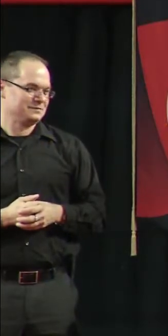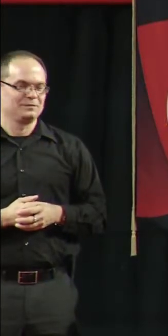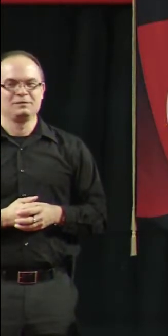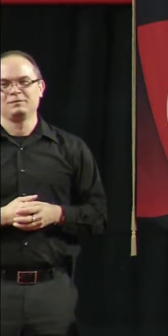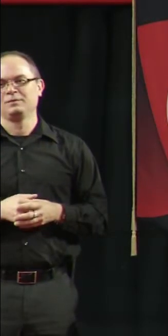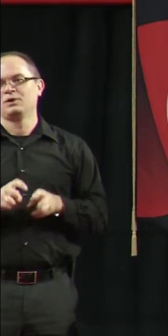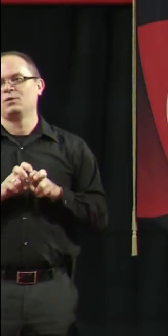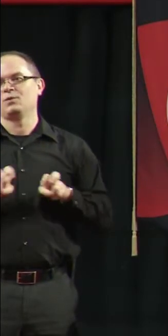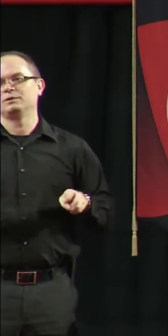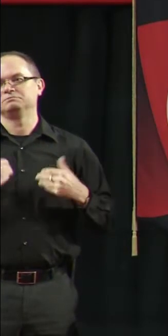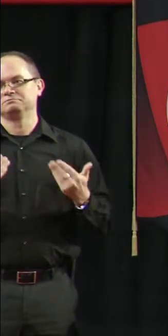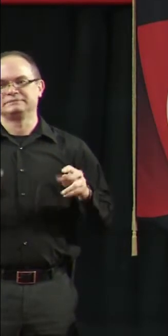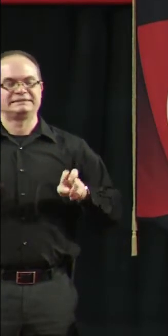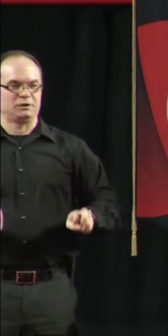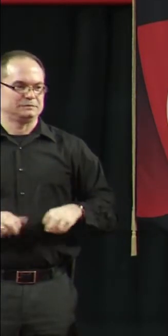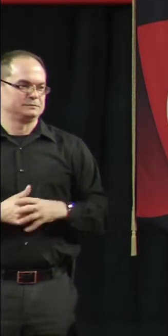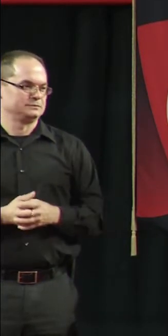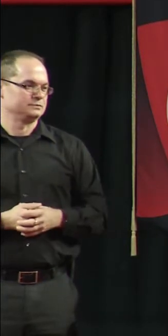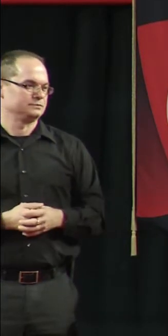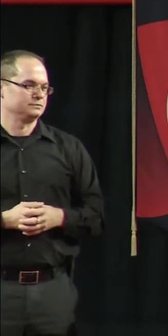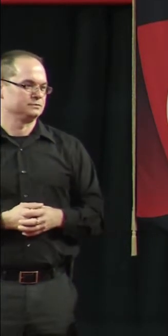Row 2 may be seated.